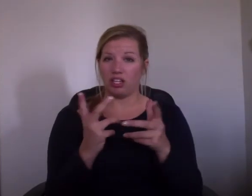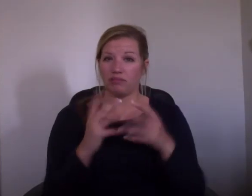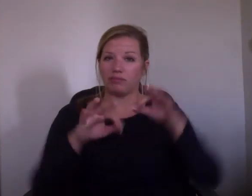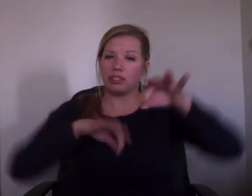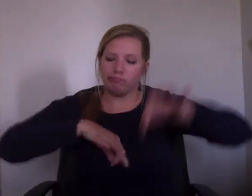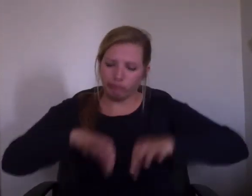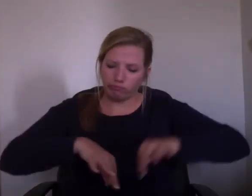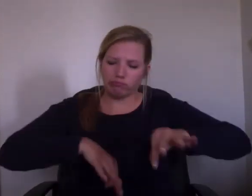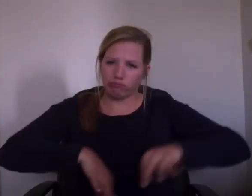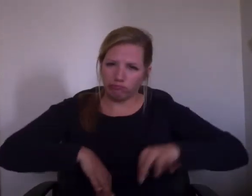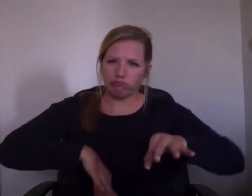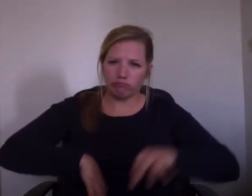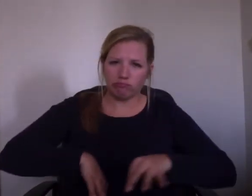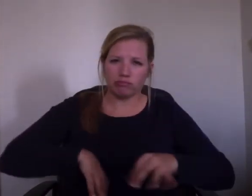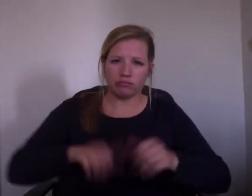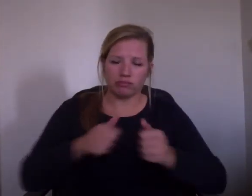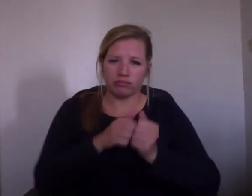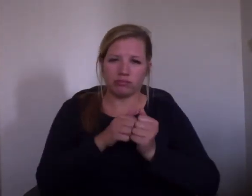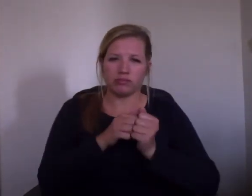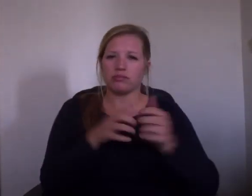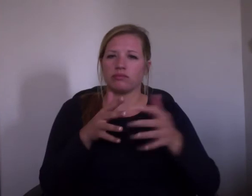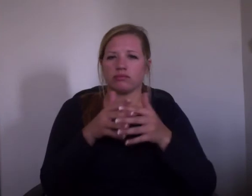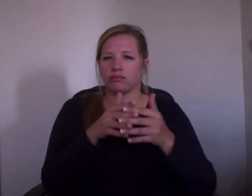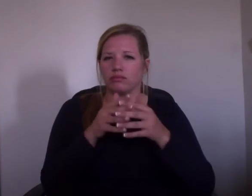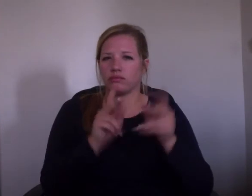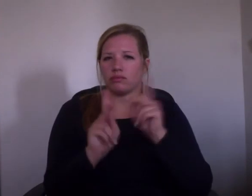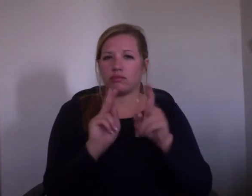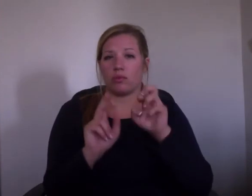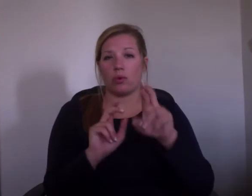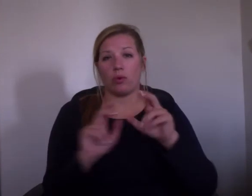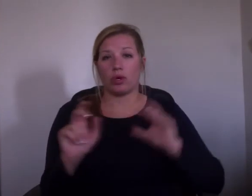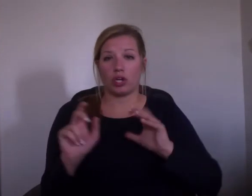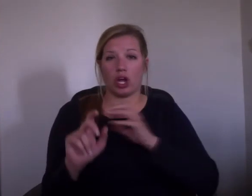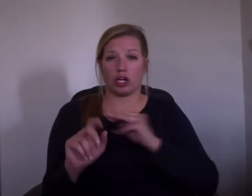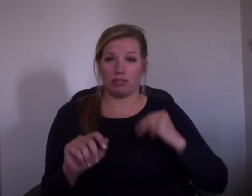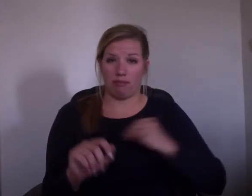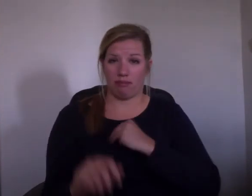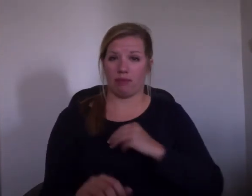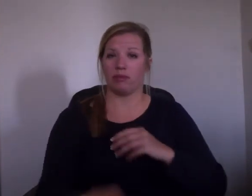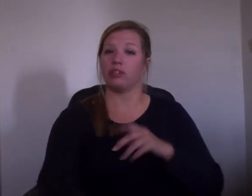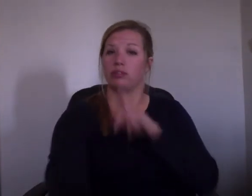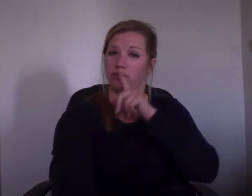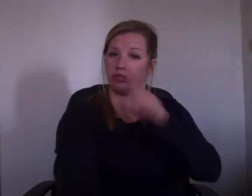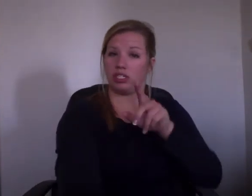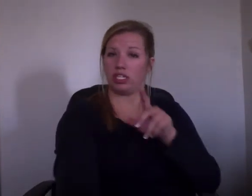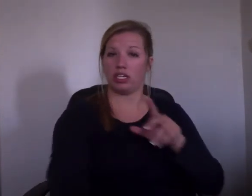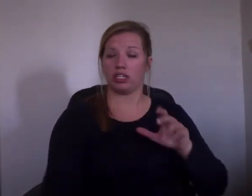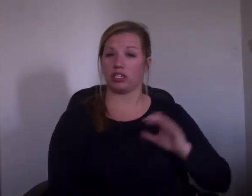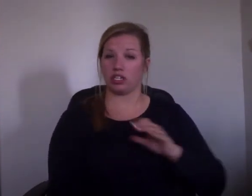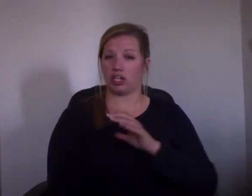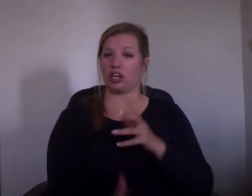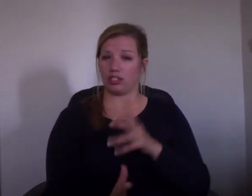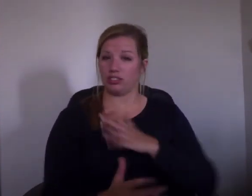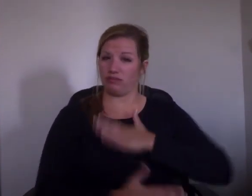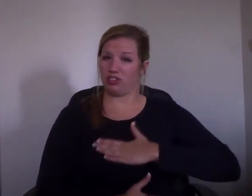the American people or to the members of Congress. In fact, Congress sort of liked it that way. They decided early on that,